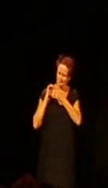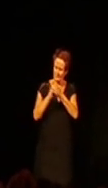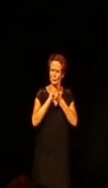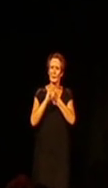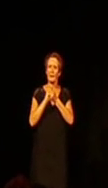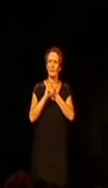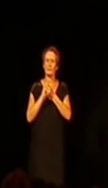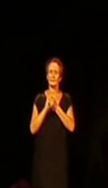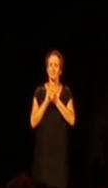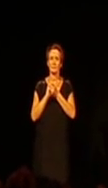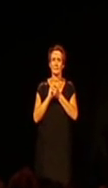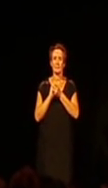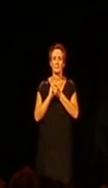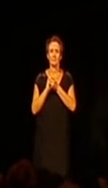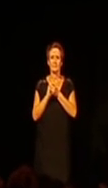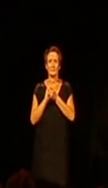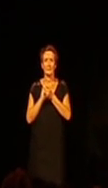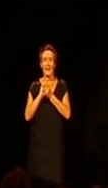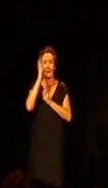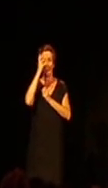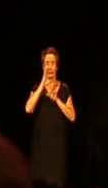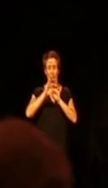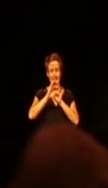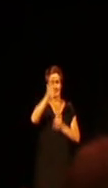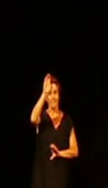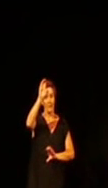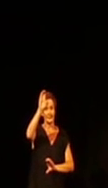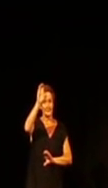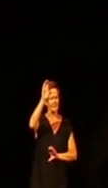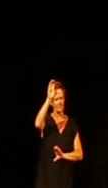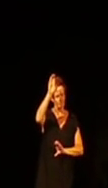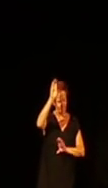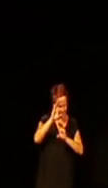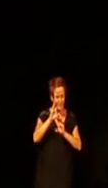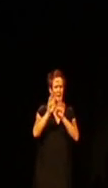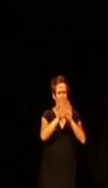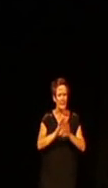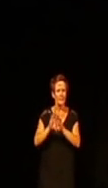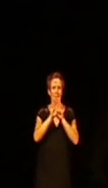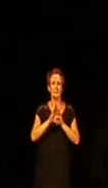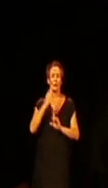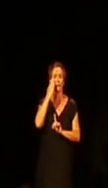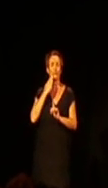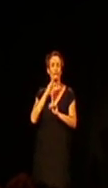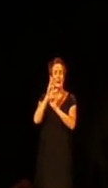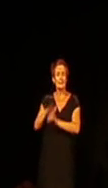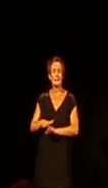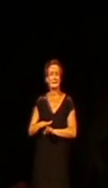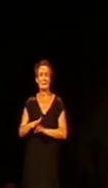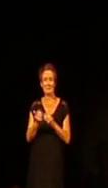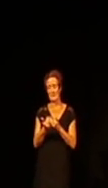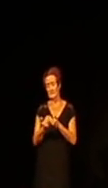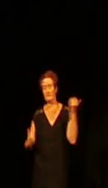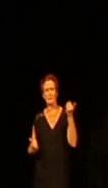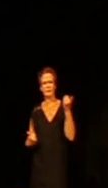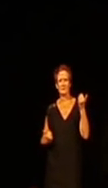don't have to live in a divided country. We don't have to live in fear of racism and division. We don't